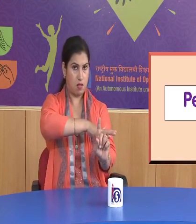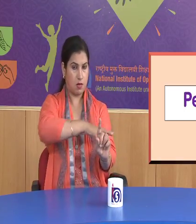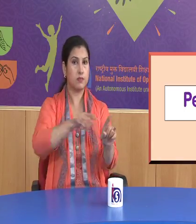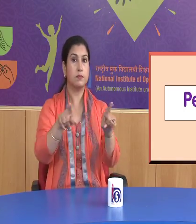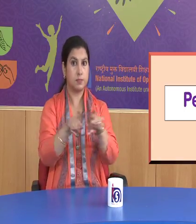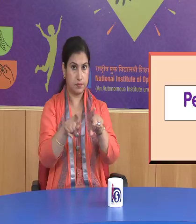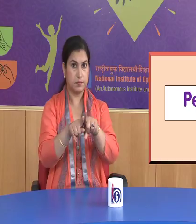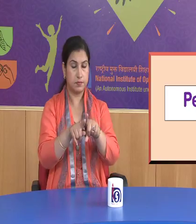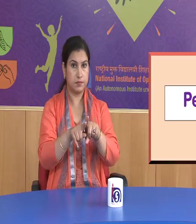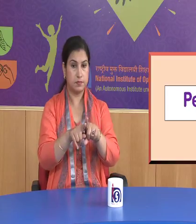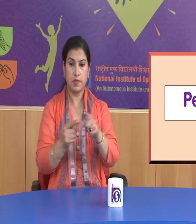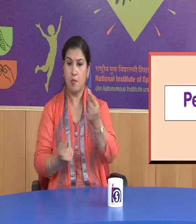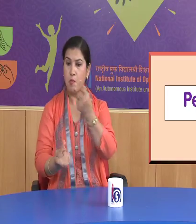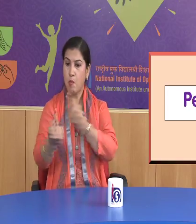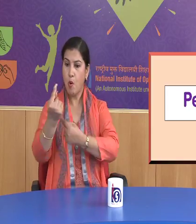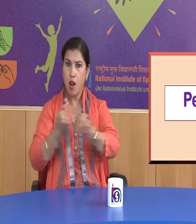and political condition